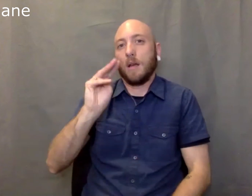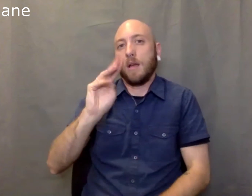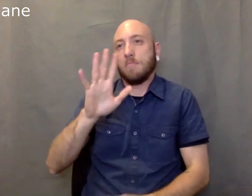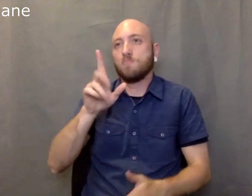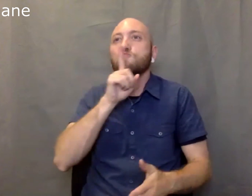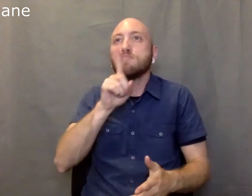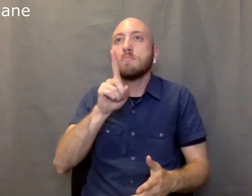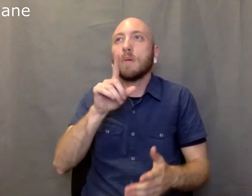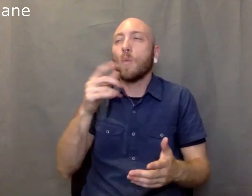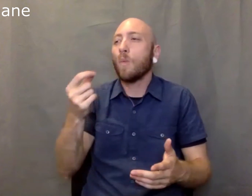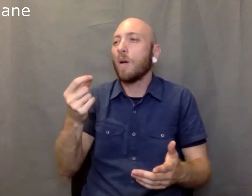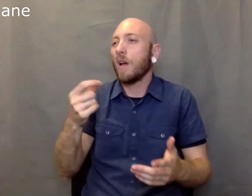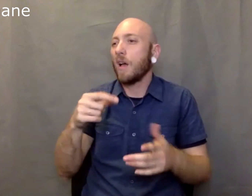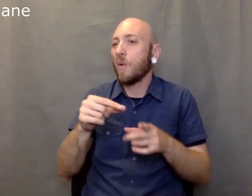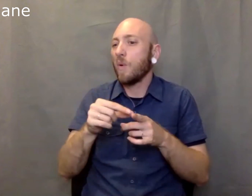what's the word?